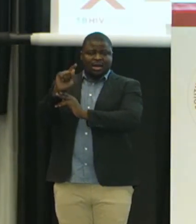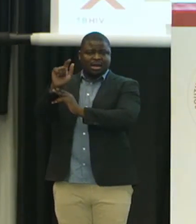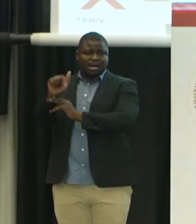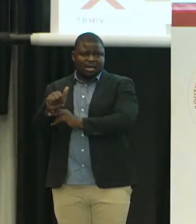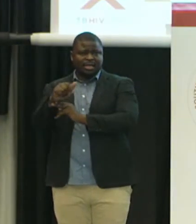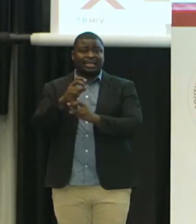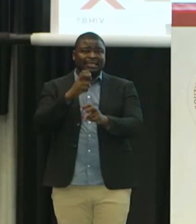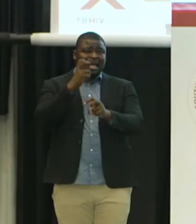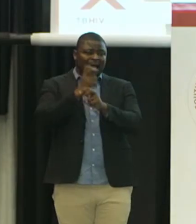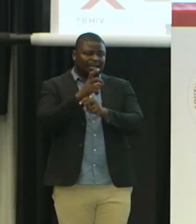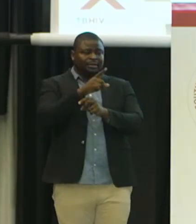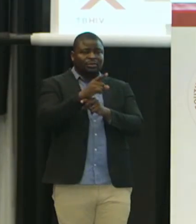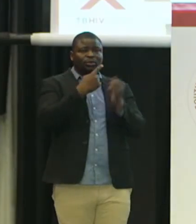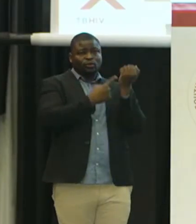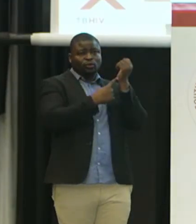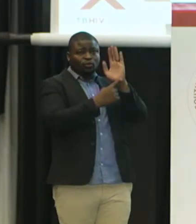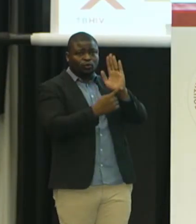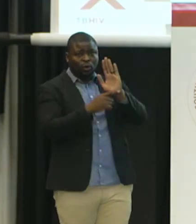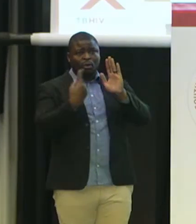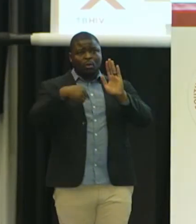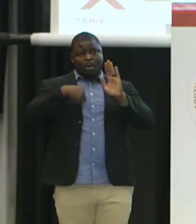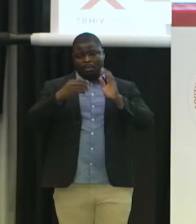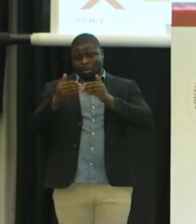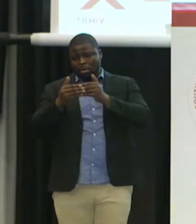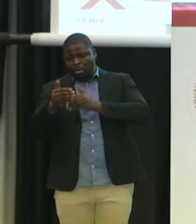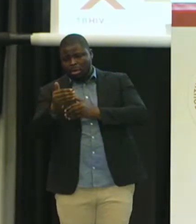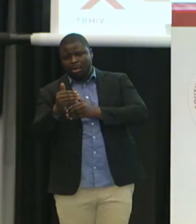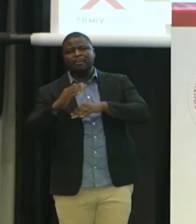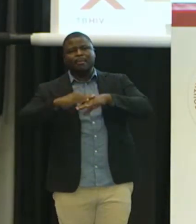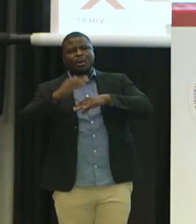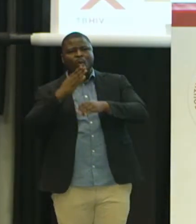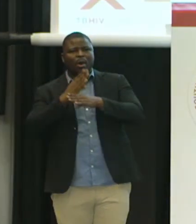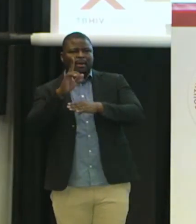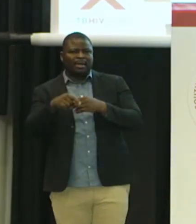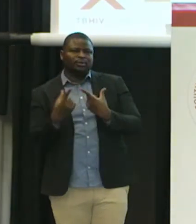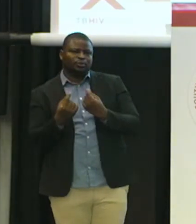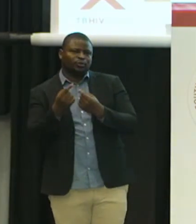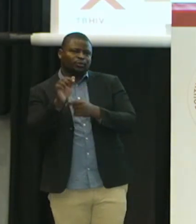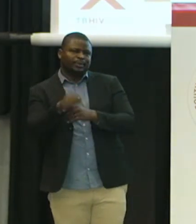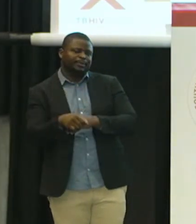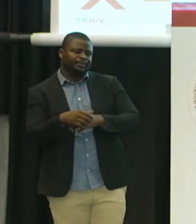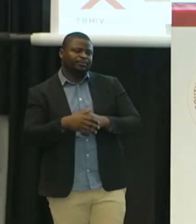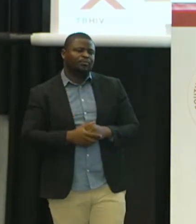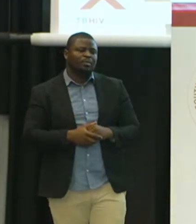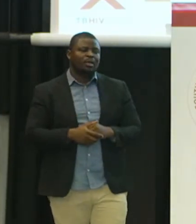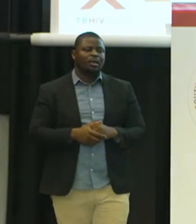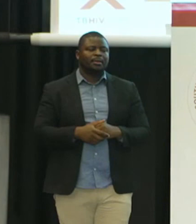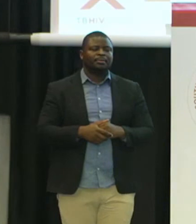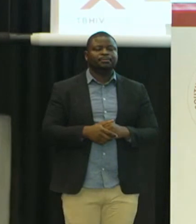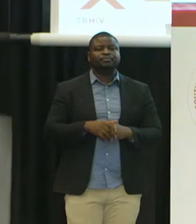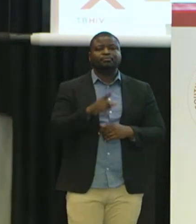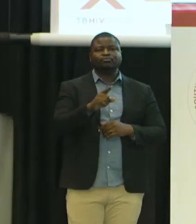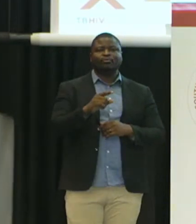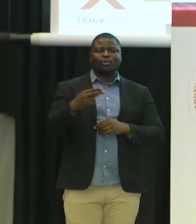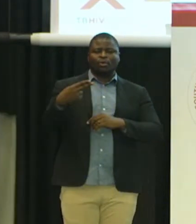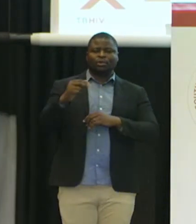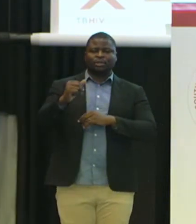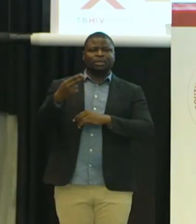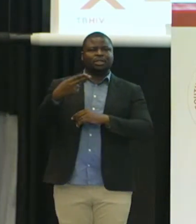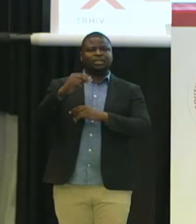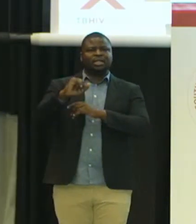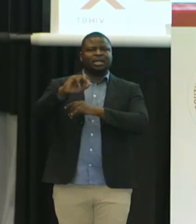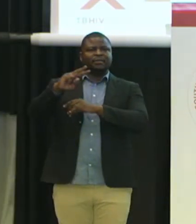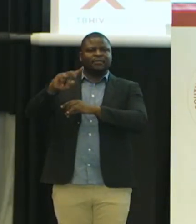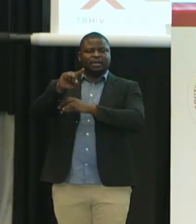go. So here's some of the other biomarkers. So we looked at, apart from HIV, we looked at TB, we